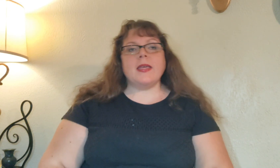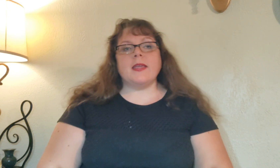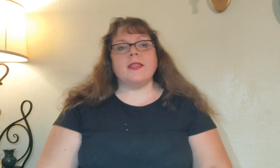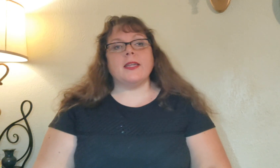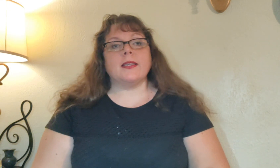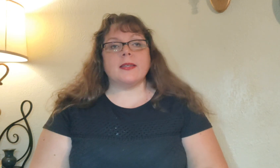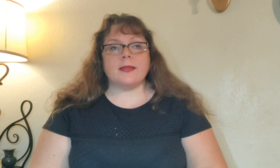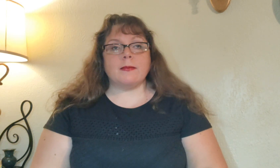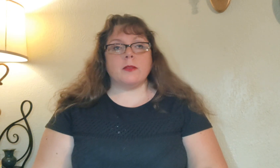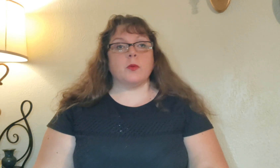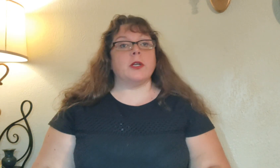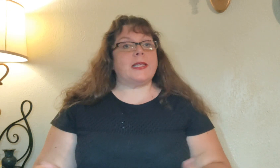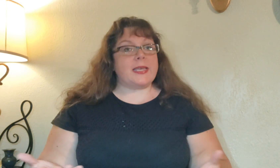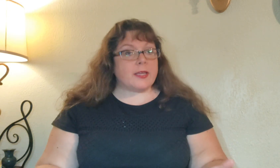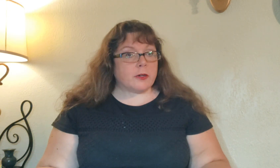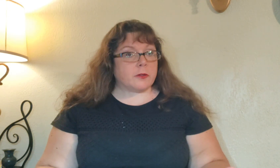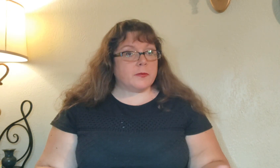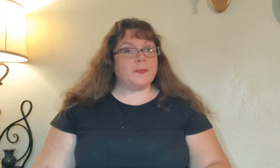And then the word kill,